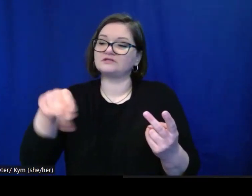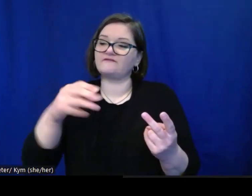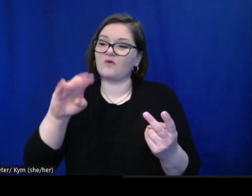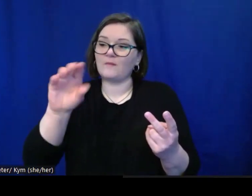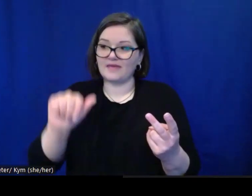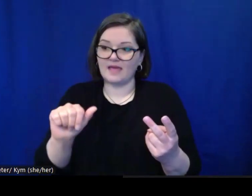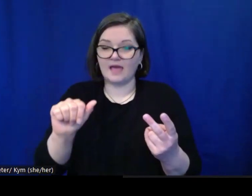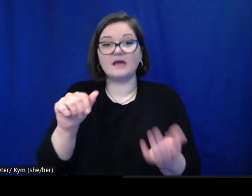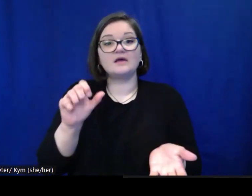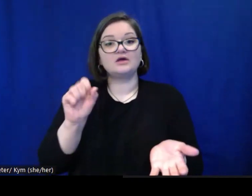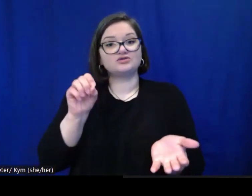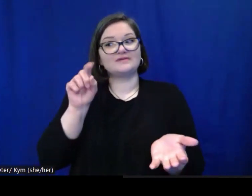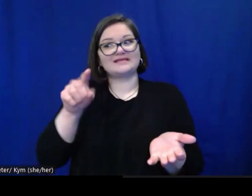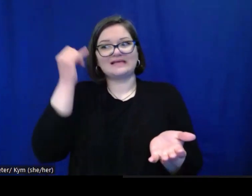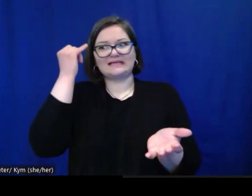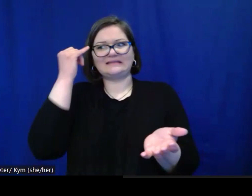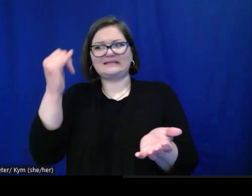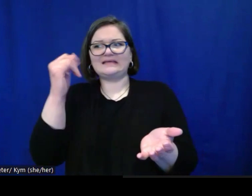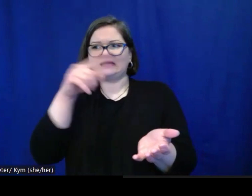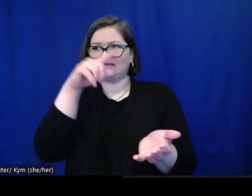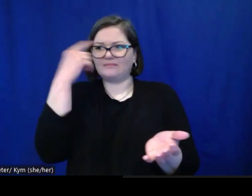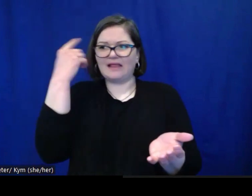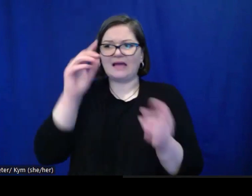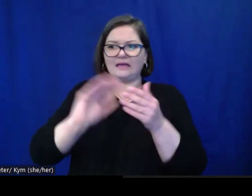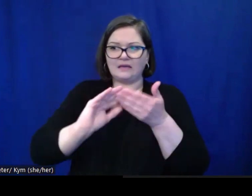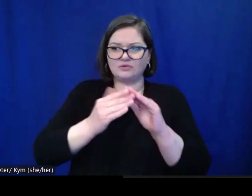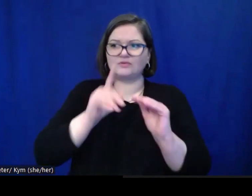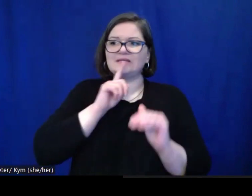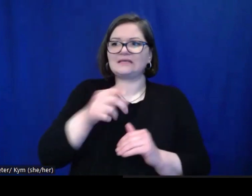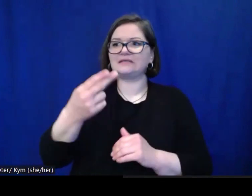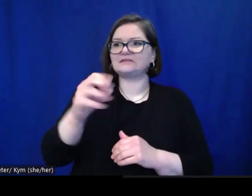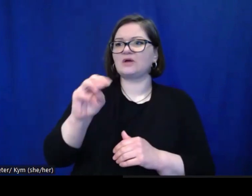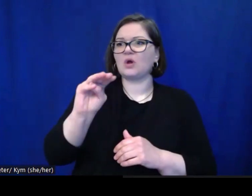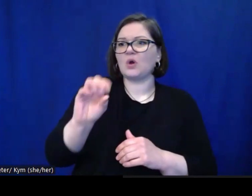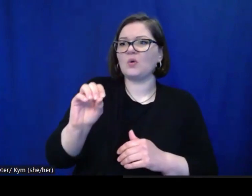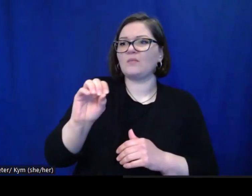is universally homophobic or transphobic.